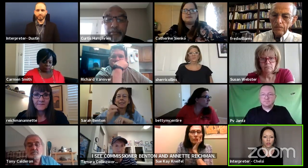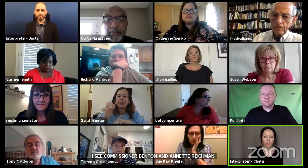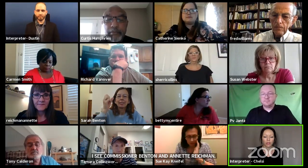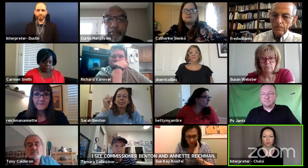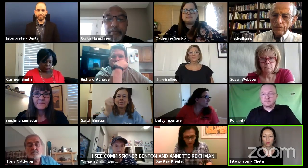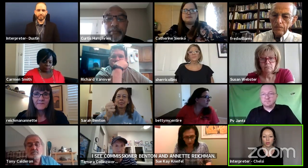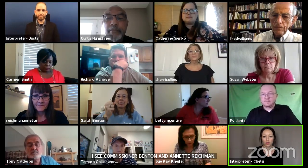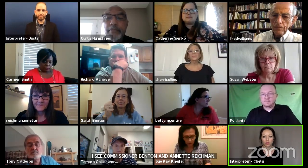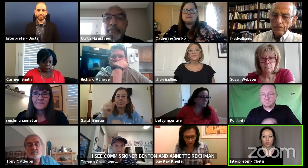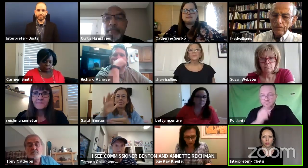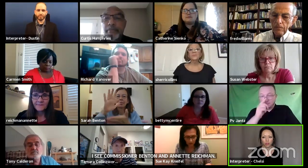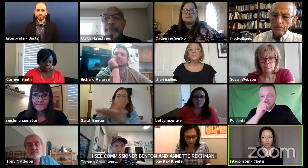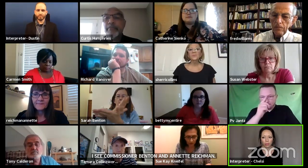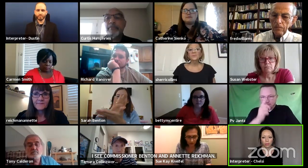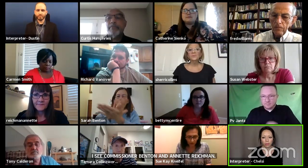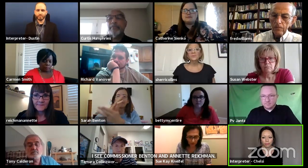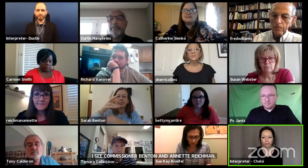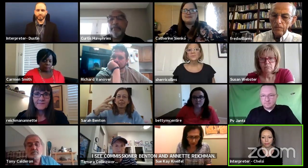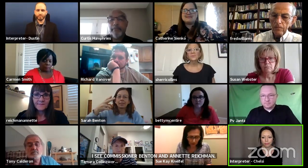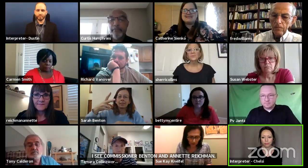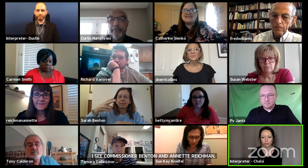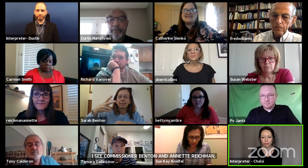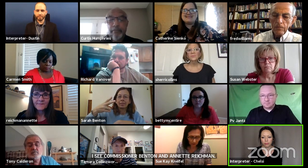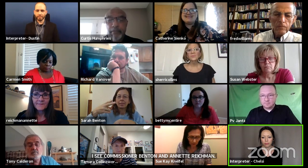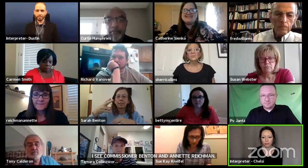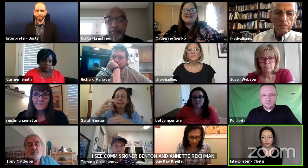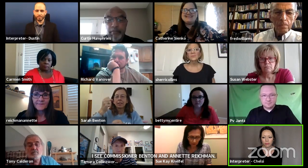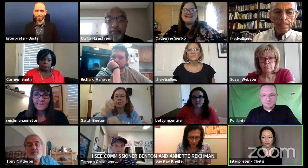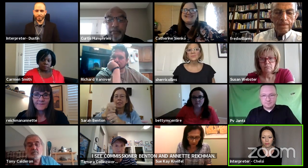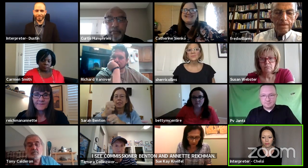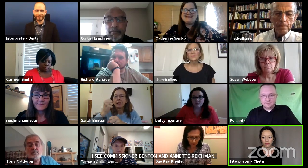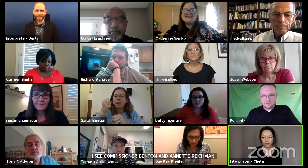Benton first, and then we'll move on to Commissioner Reichman.